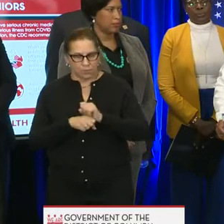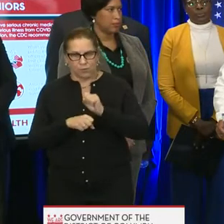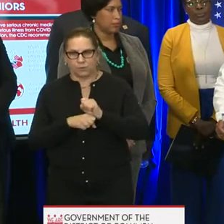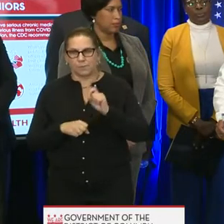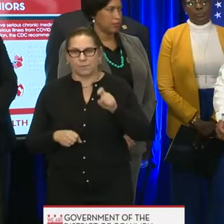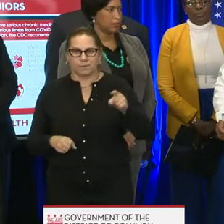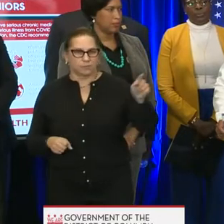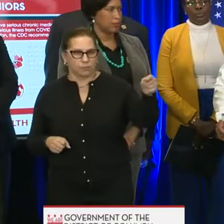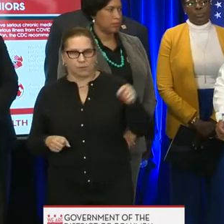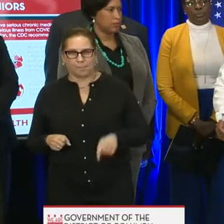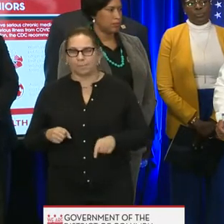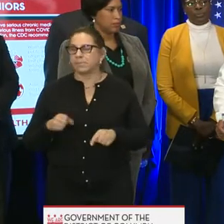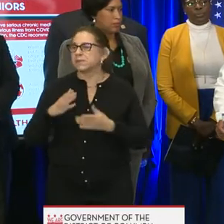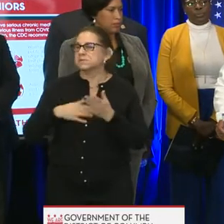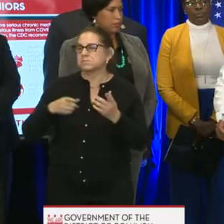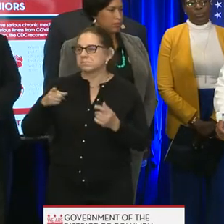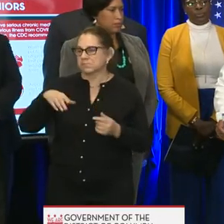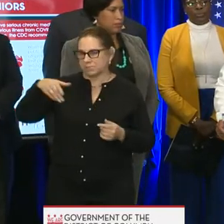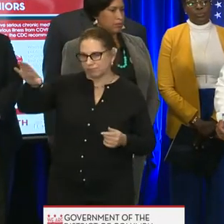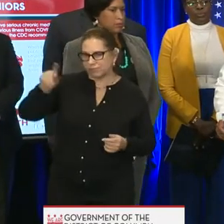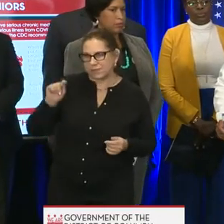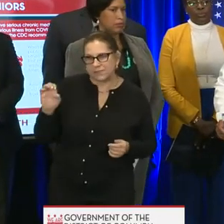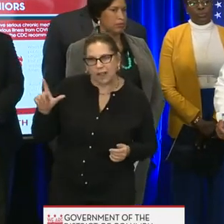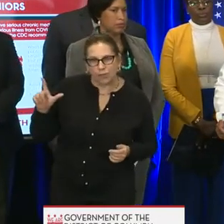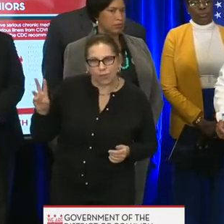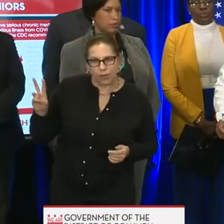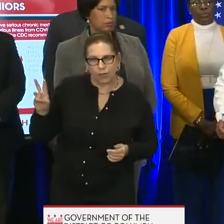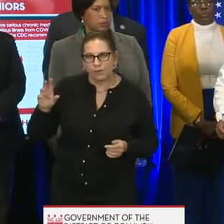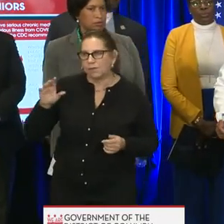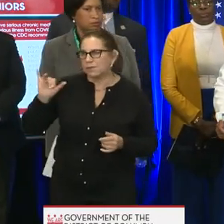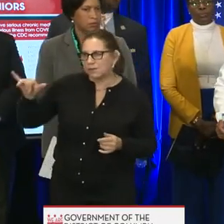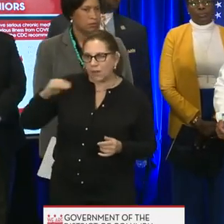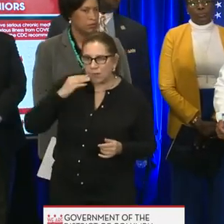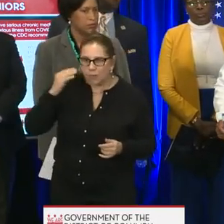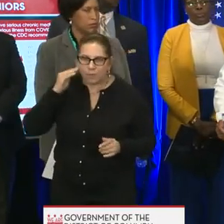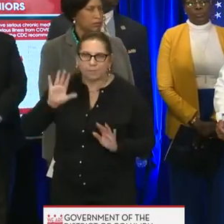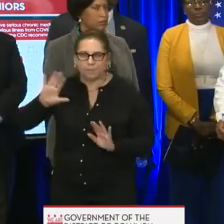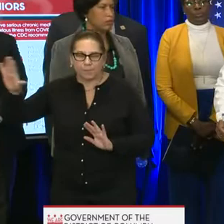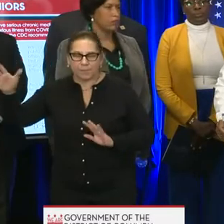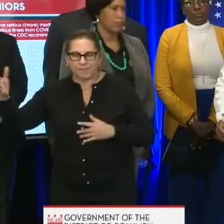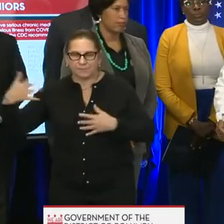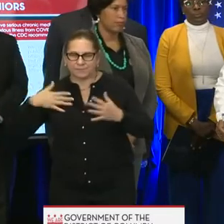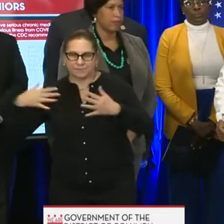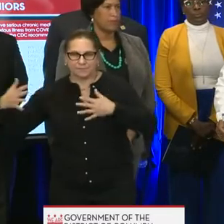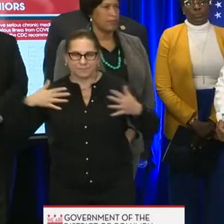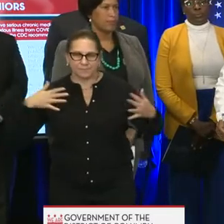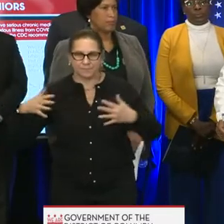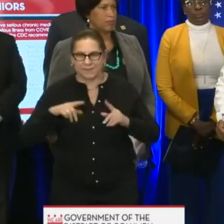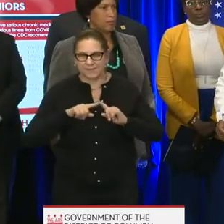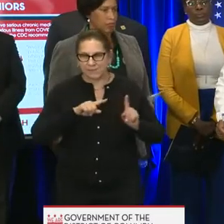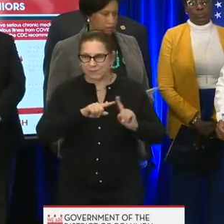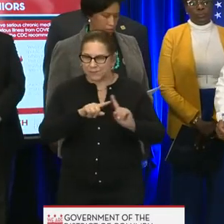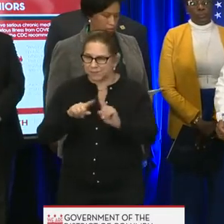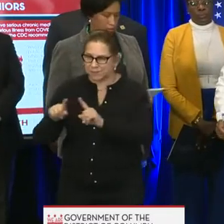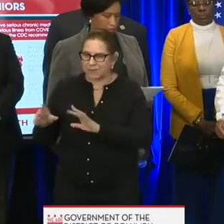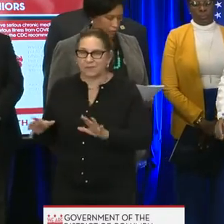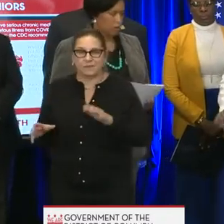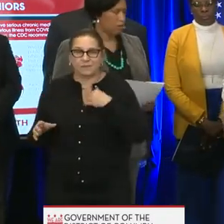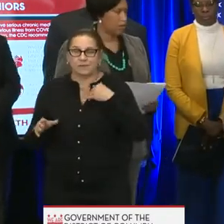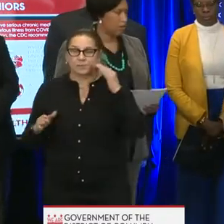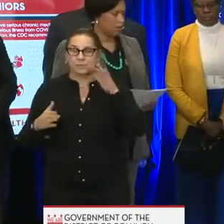appropriate, but we expect those employees to begin that new telework duty beginning on Monday, March the